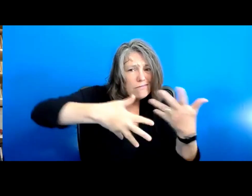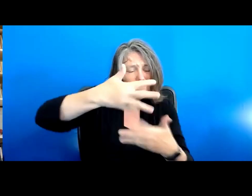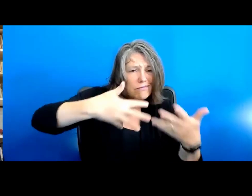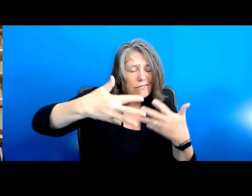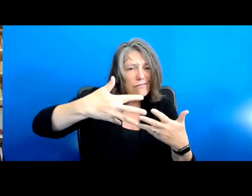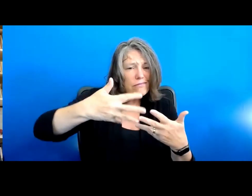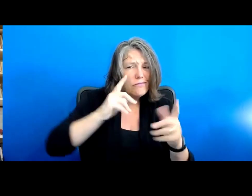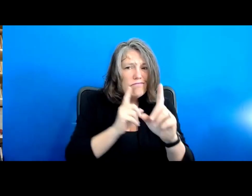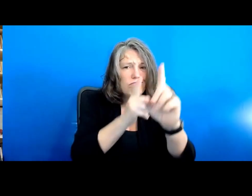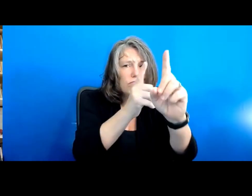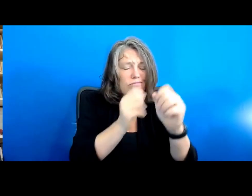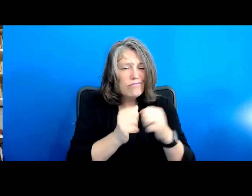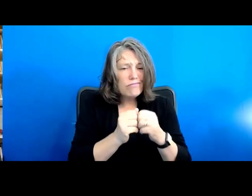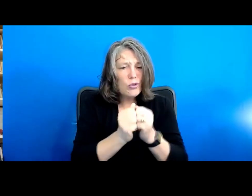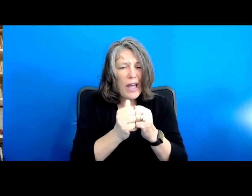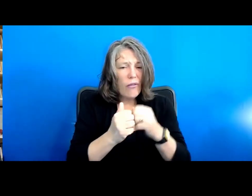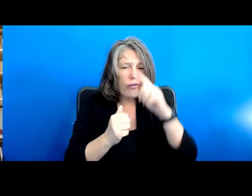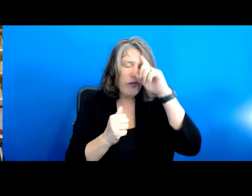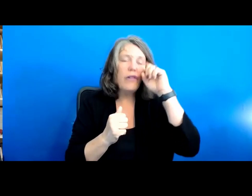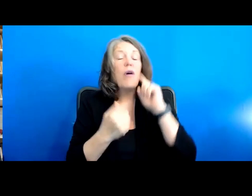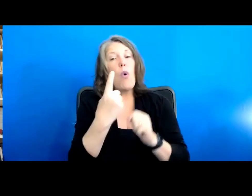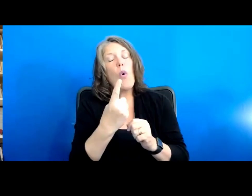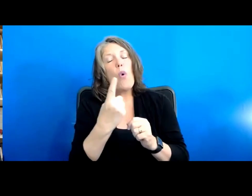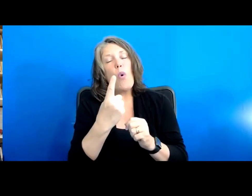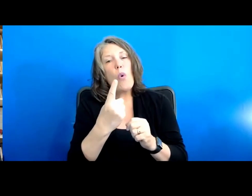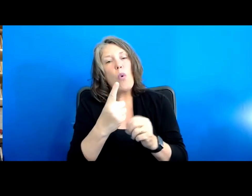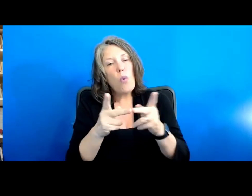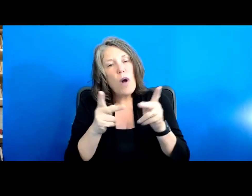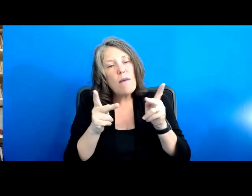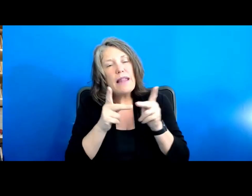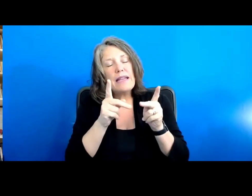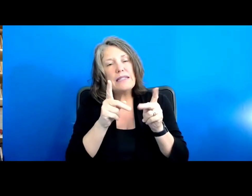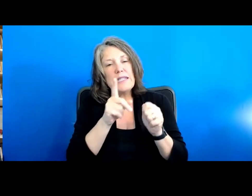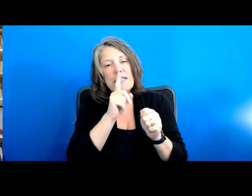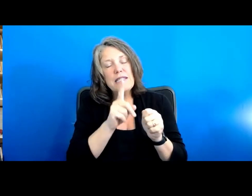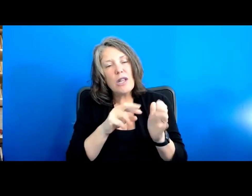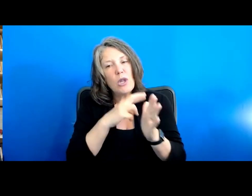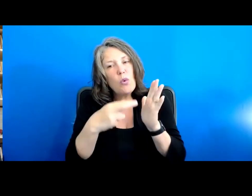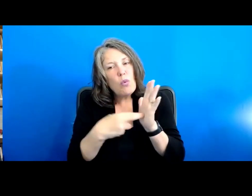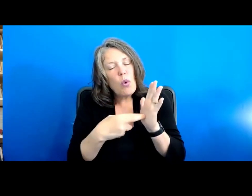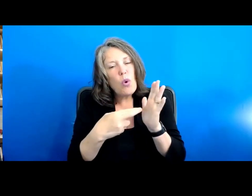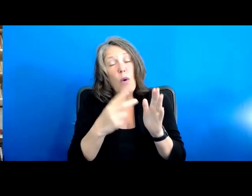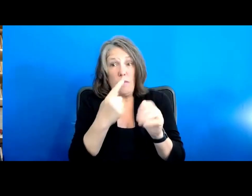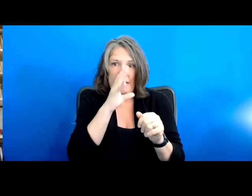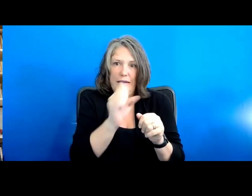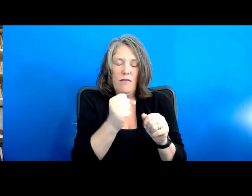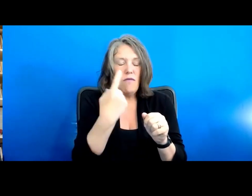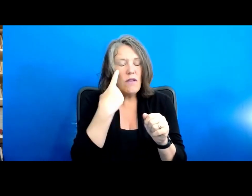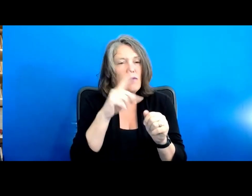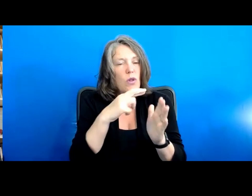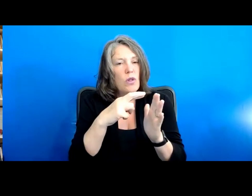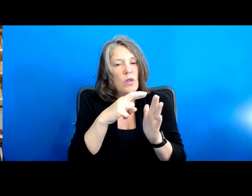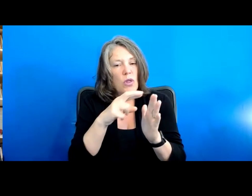One of the things that particularly interests me is the role of regional organizations, such as